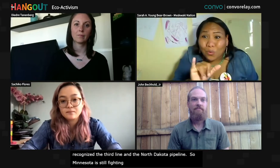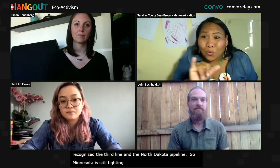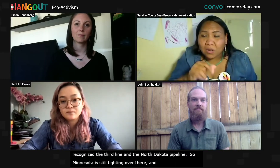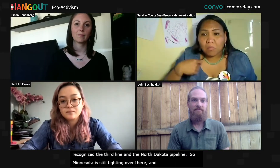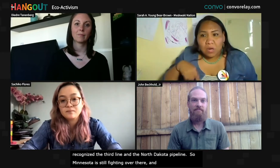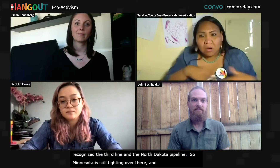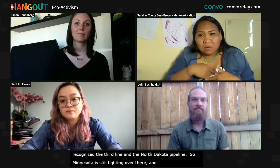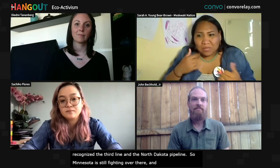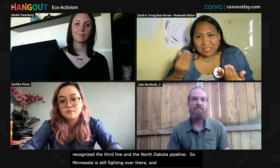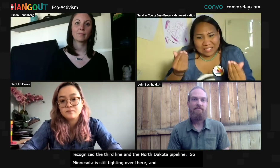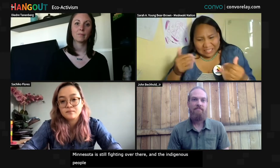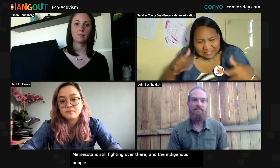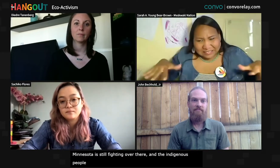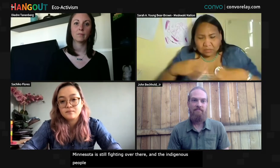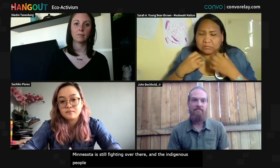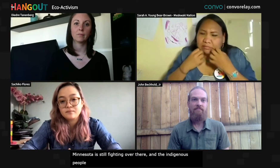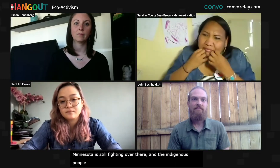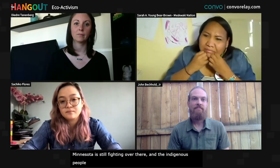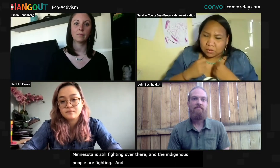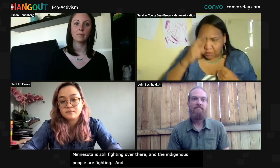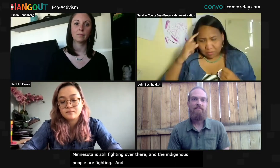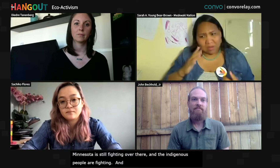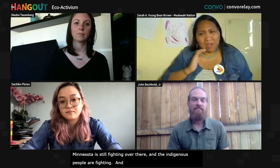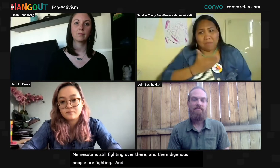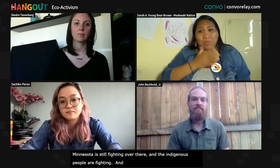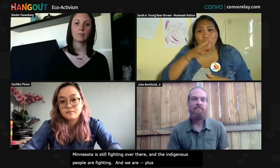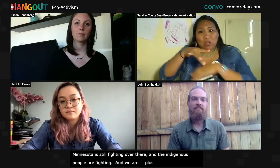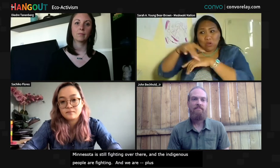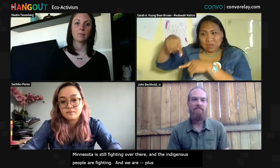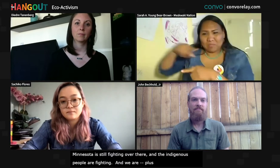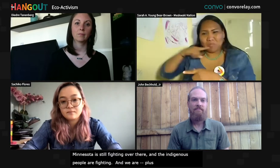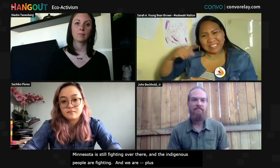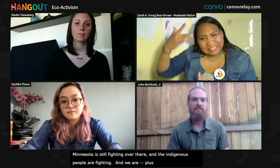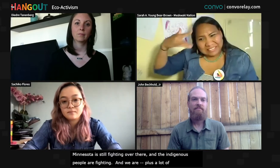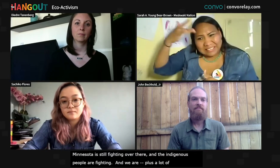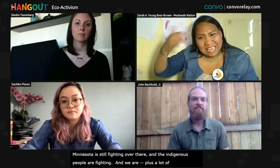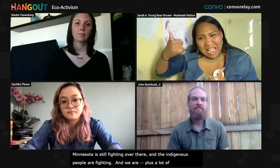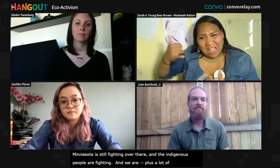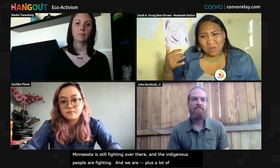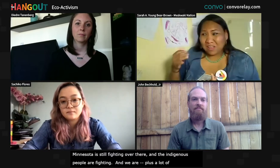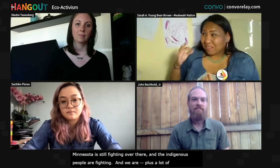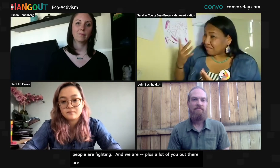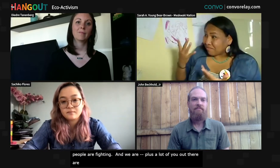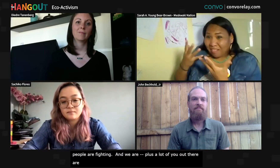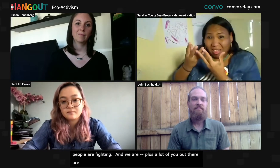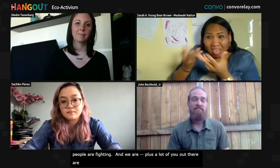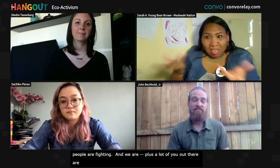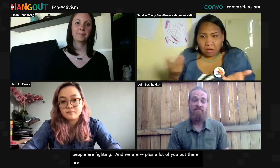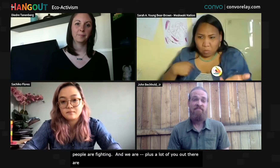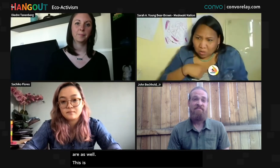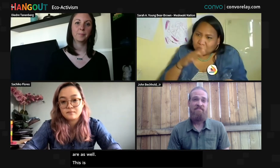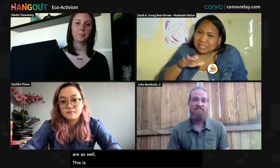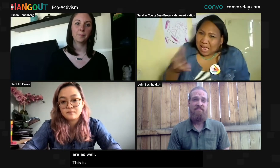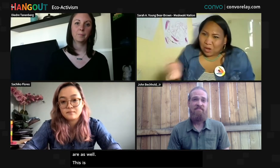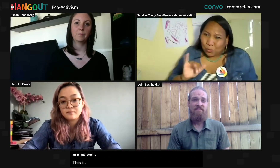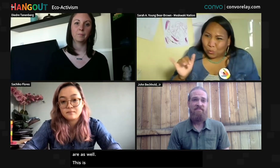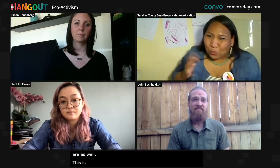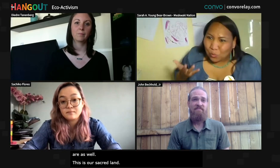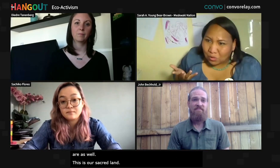we are, plus a lot of you out there are as well. This is our sacred land. This is our earth. And our earth is sick now. And if everything is gone,